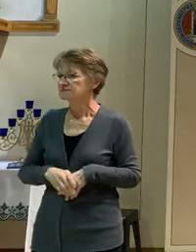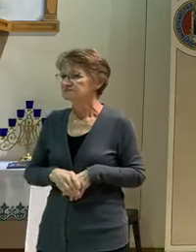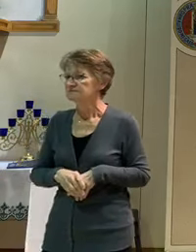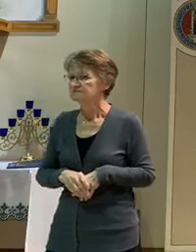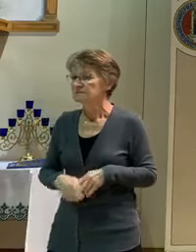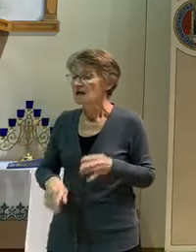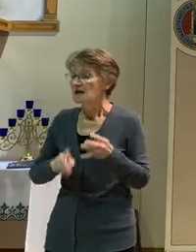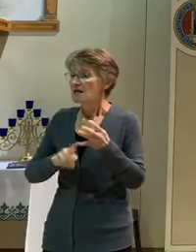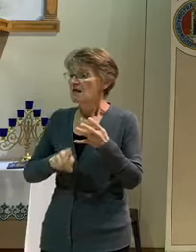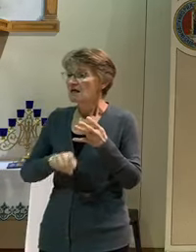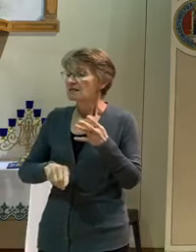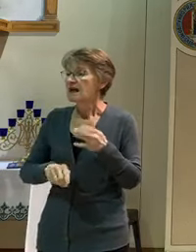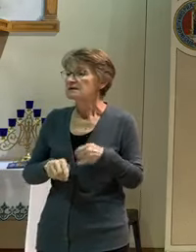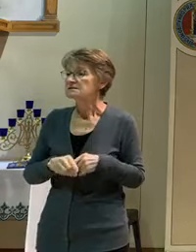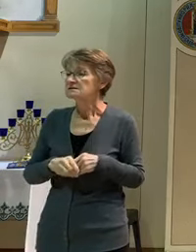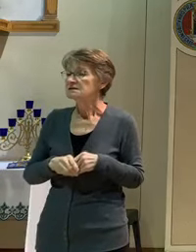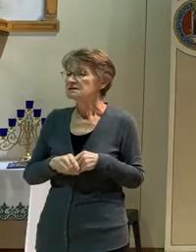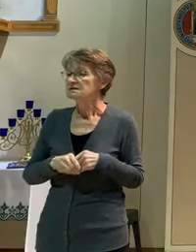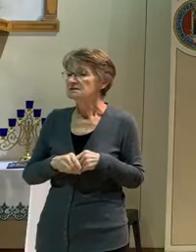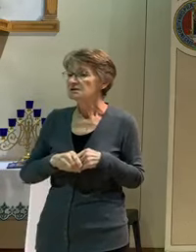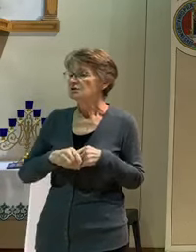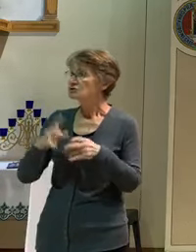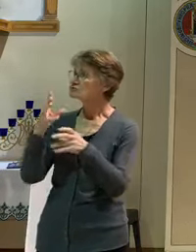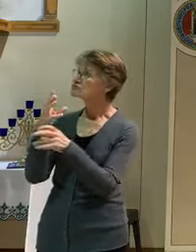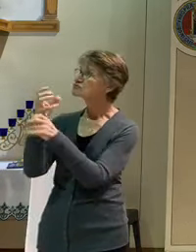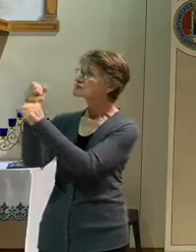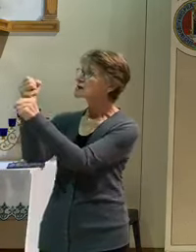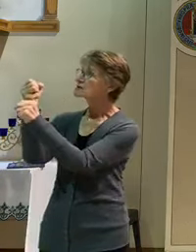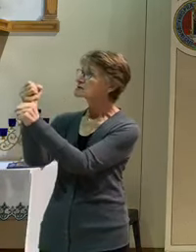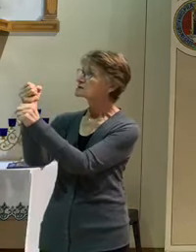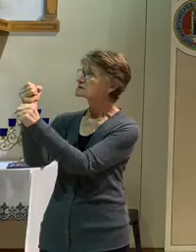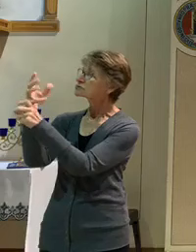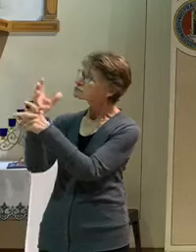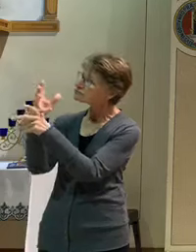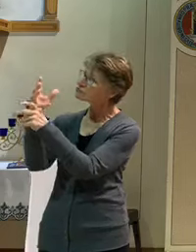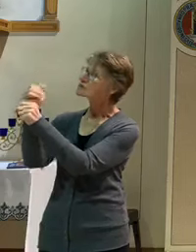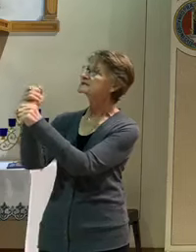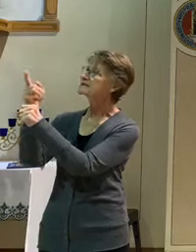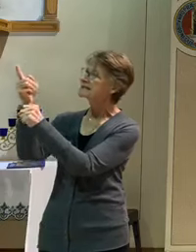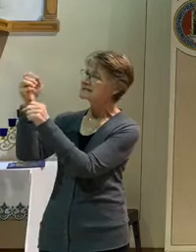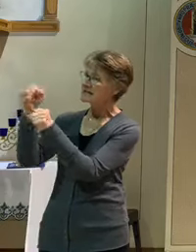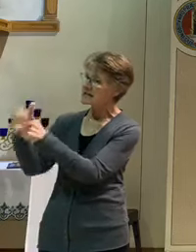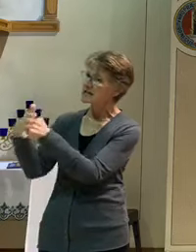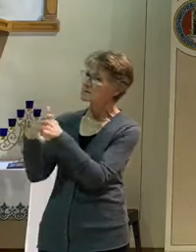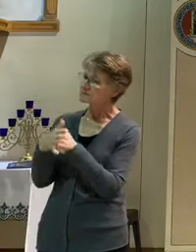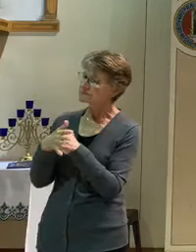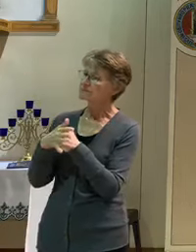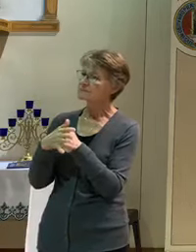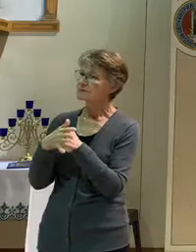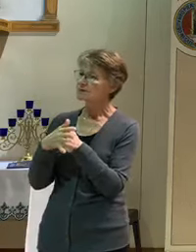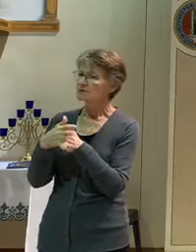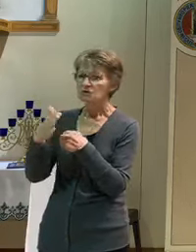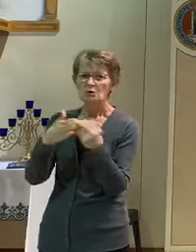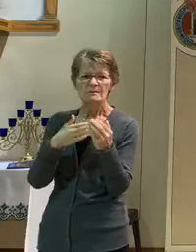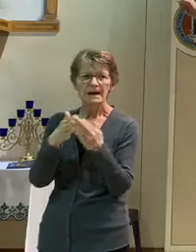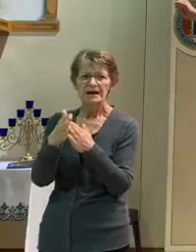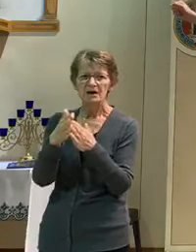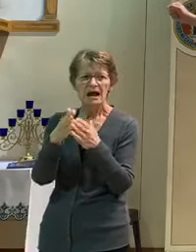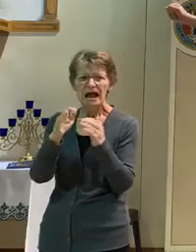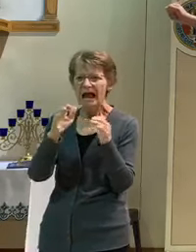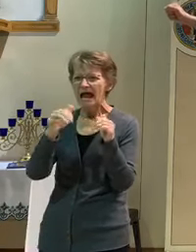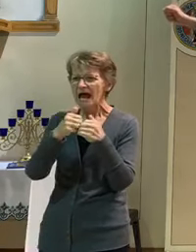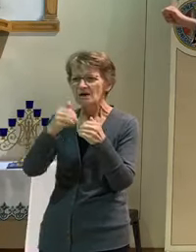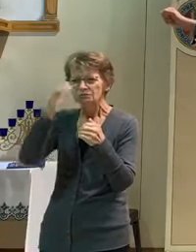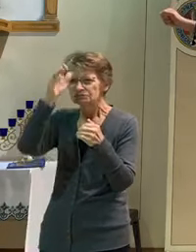Lastly, trust and depend that God can do it, no matter how terrible it could be. From someone